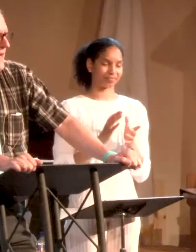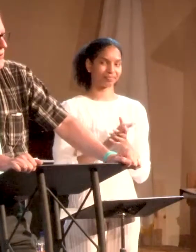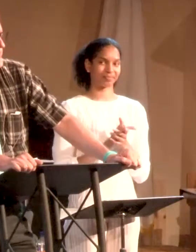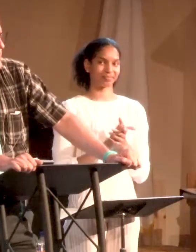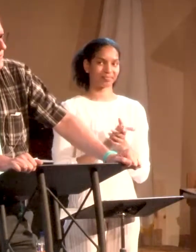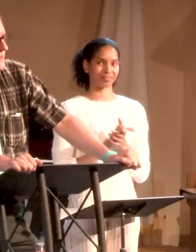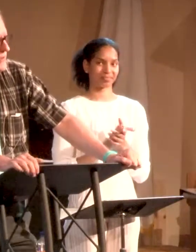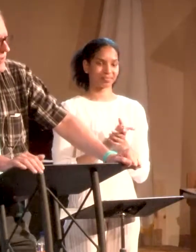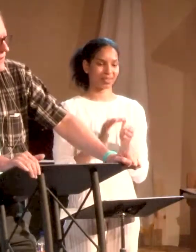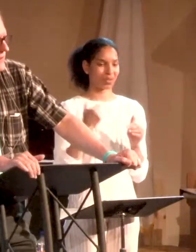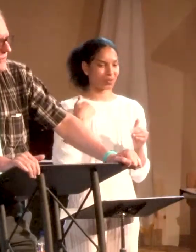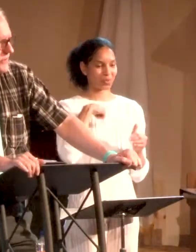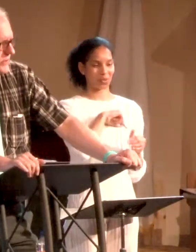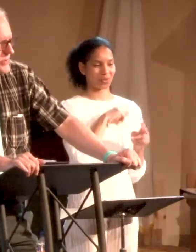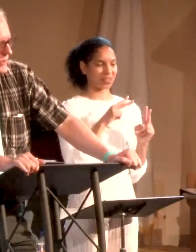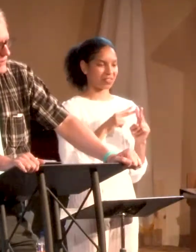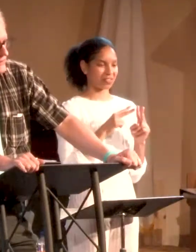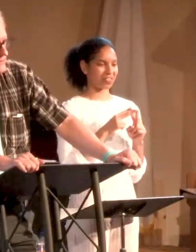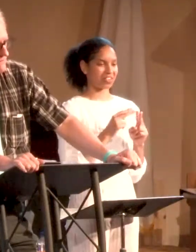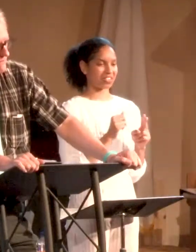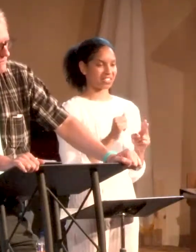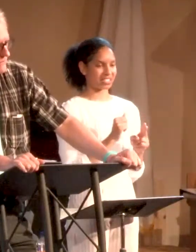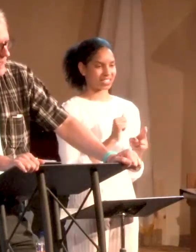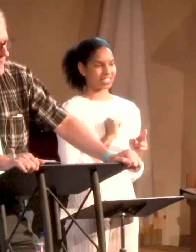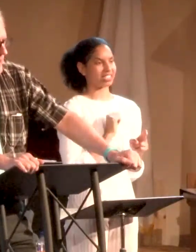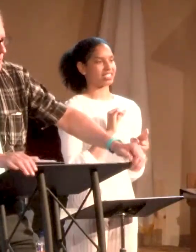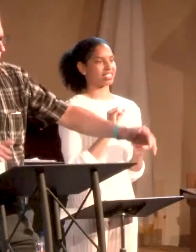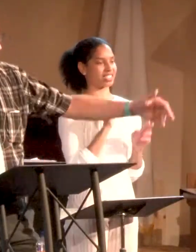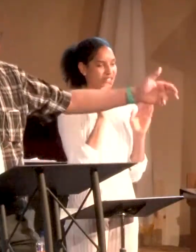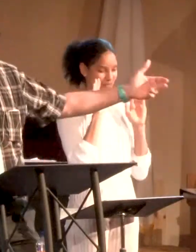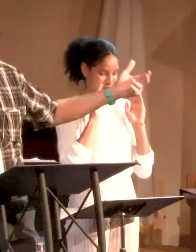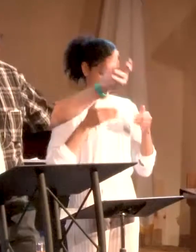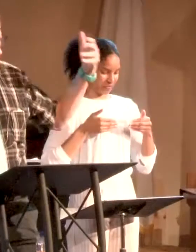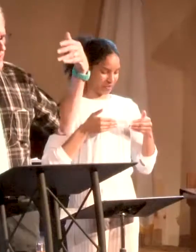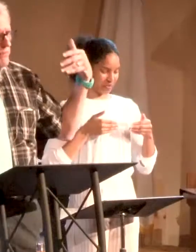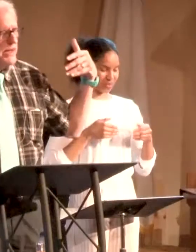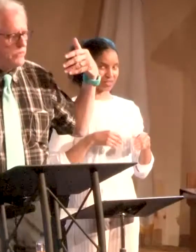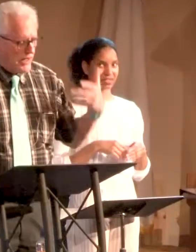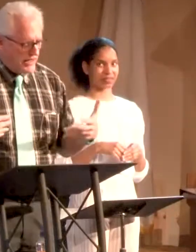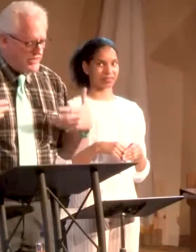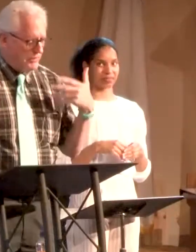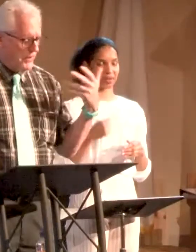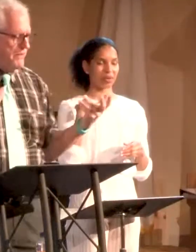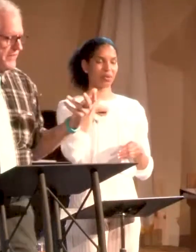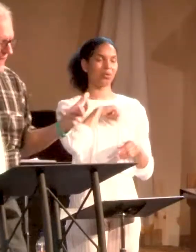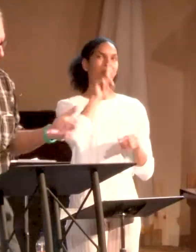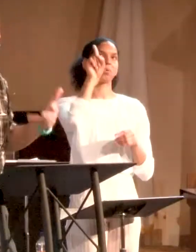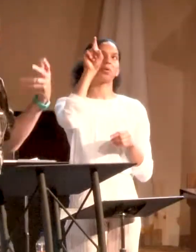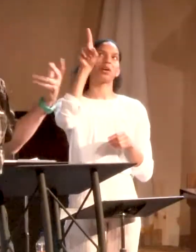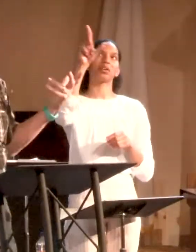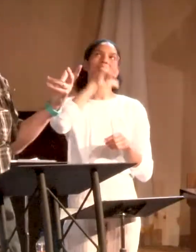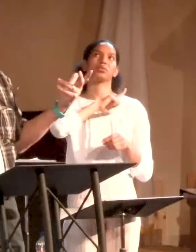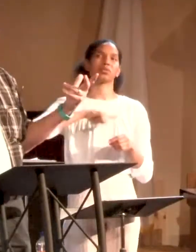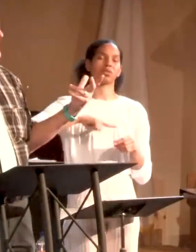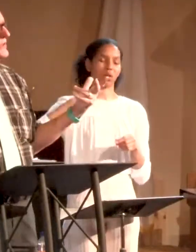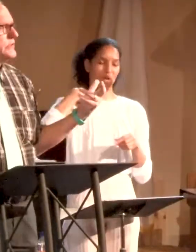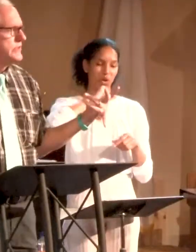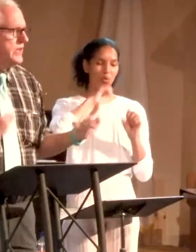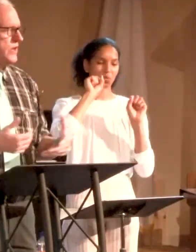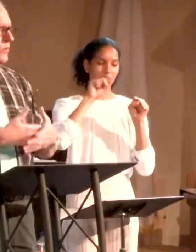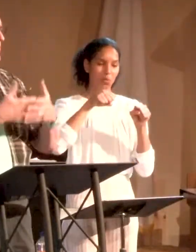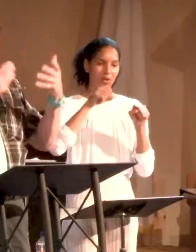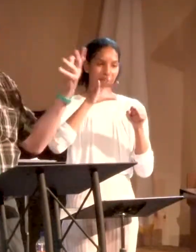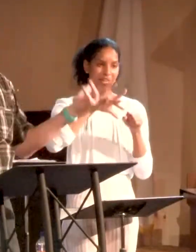And yet how self-destructive to your church. We ask, Lord, that we might rise above that and be a greater